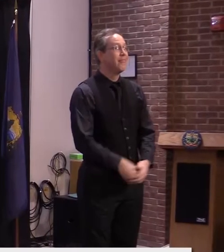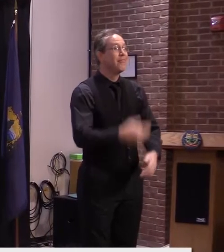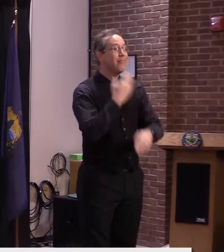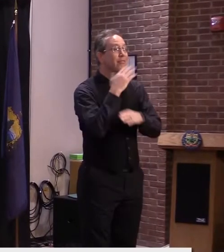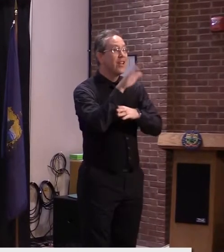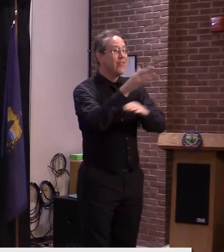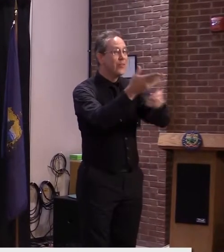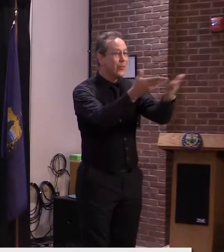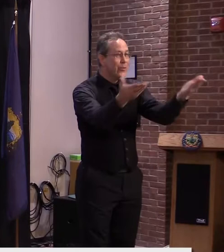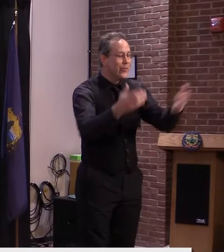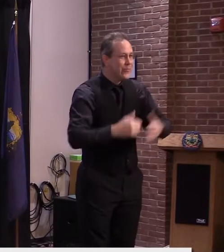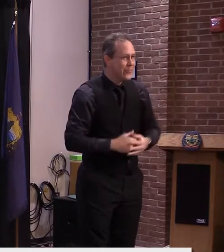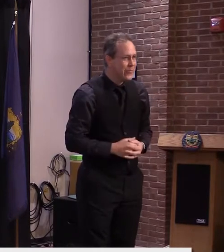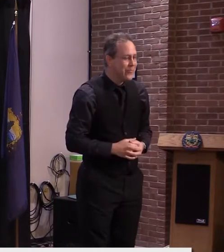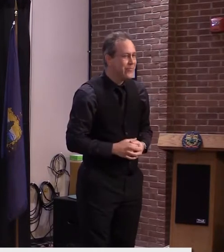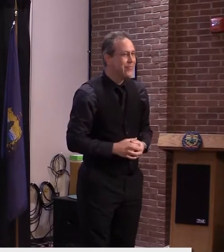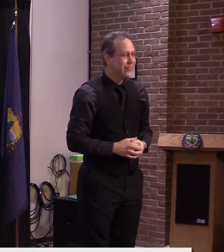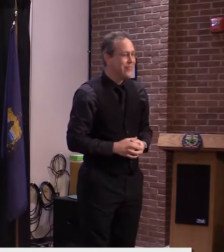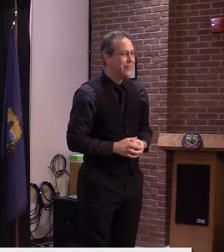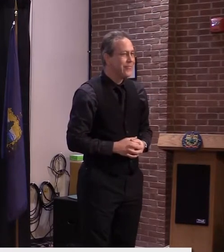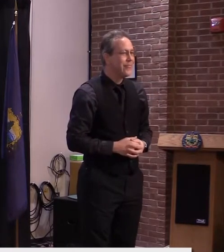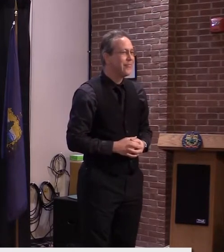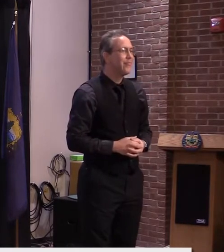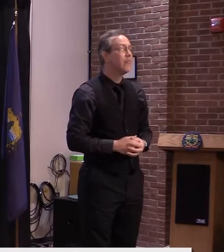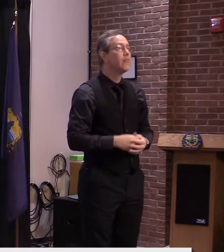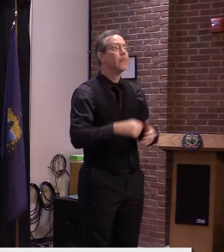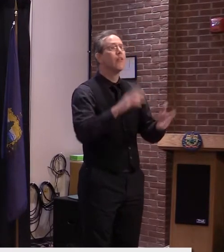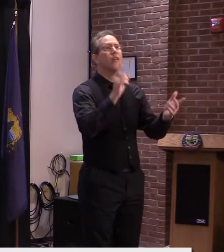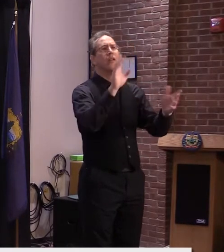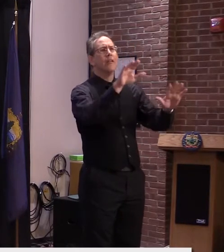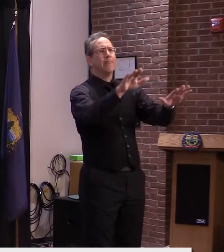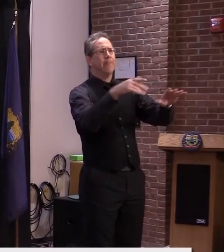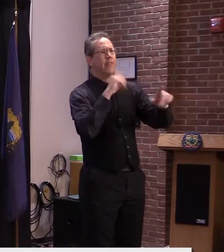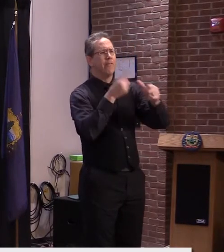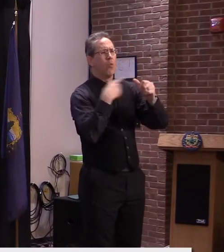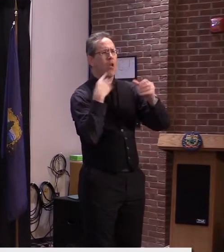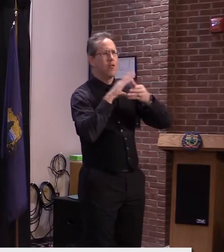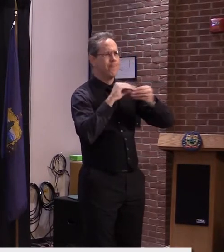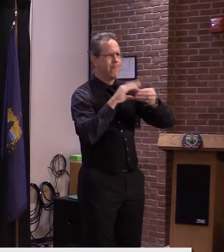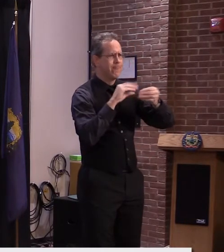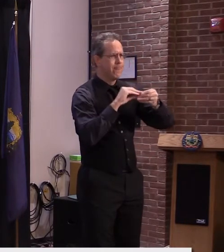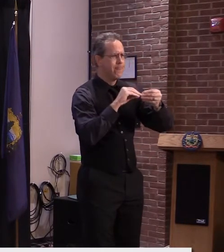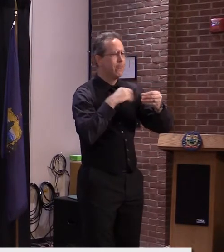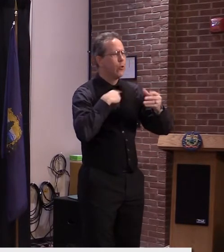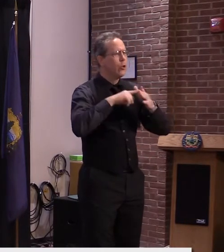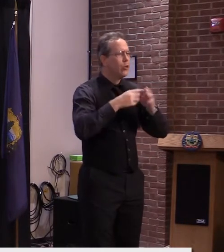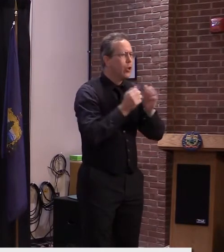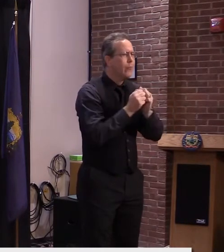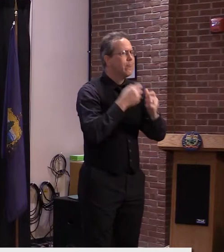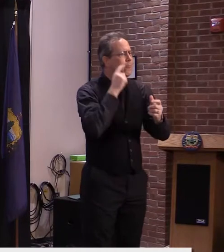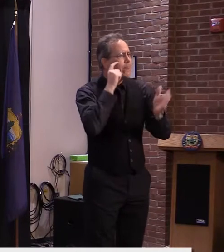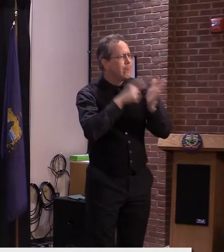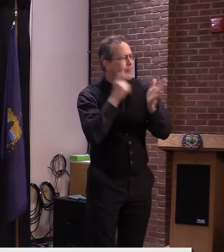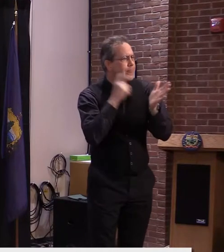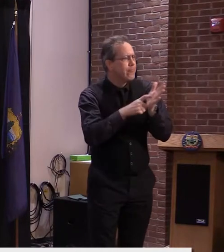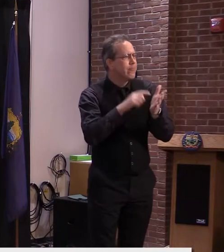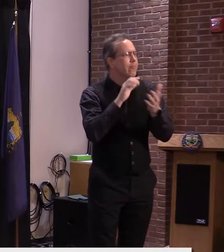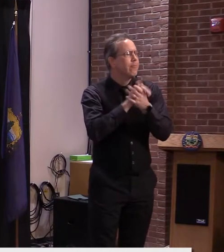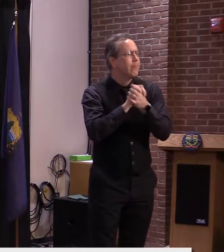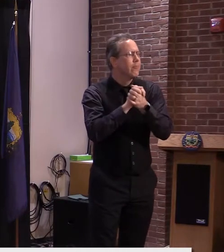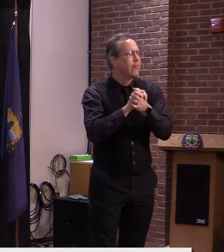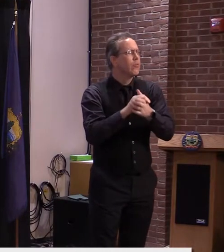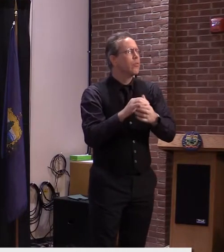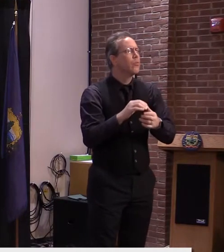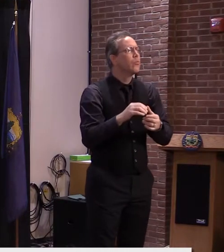afternoon, everyone. First of all, I want to start by congratulating Ryan Cochran Siegel,